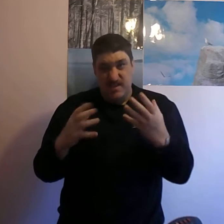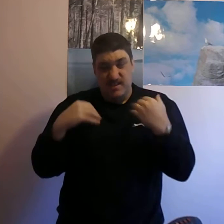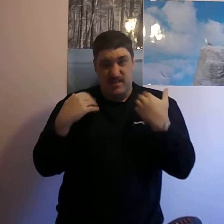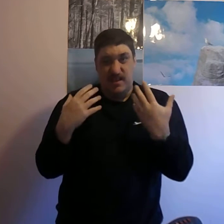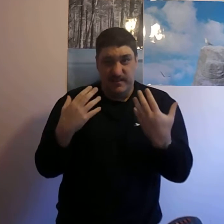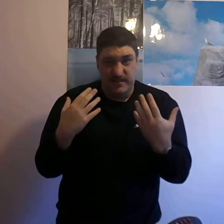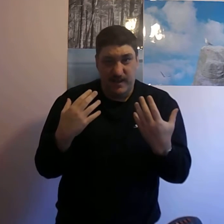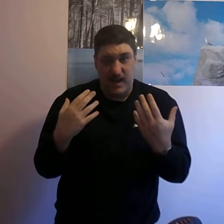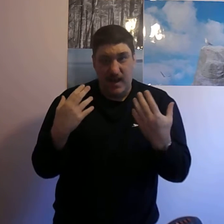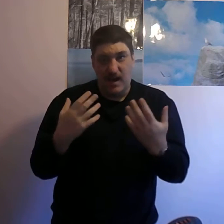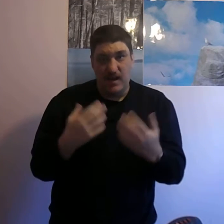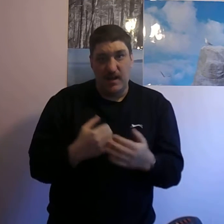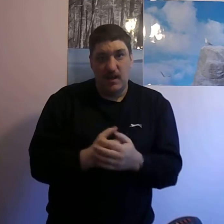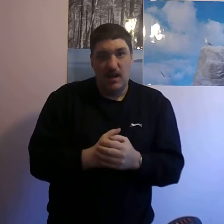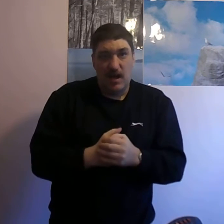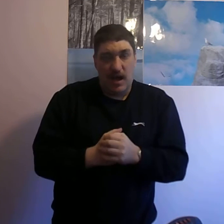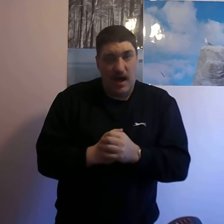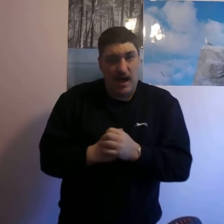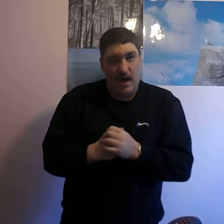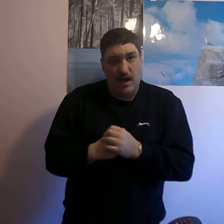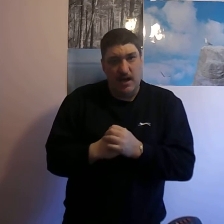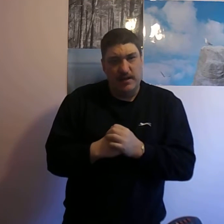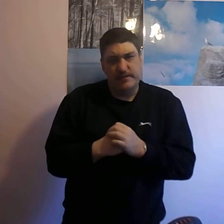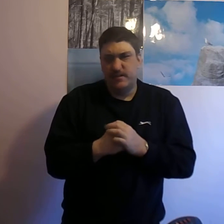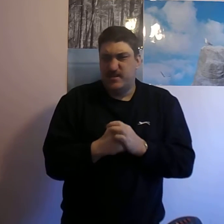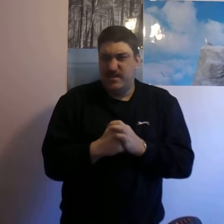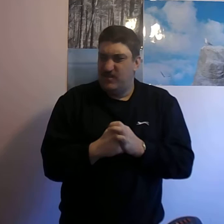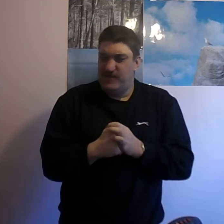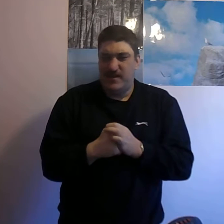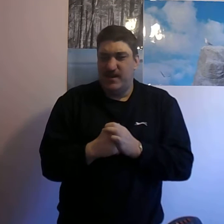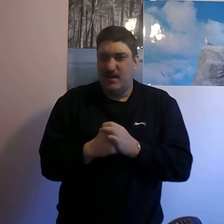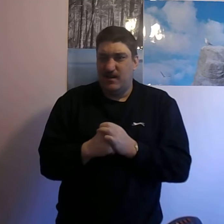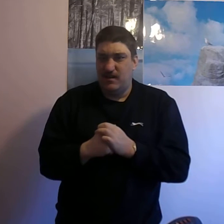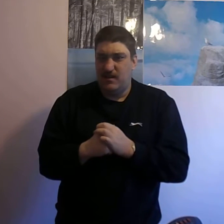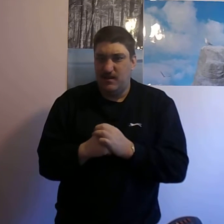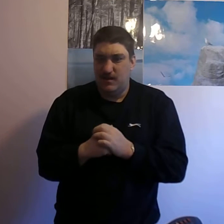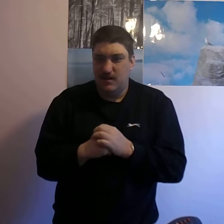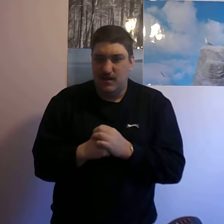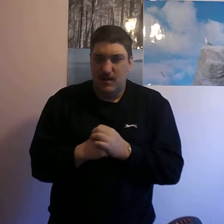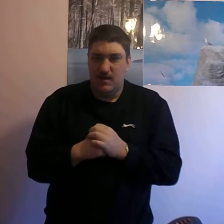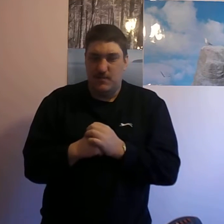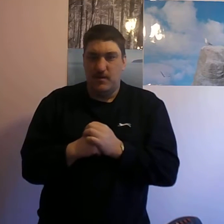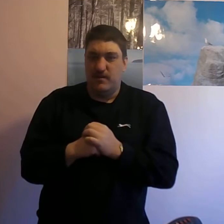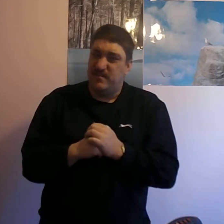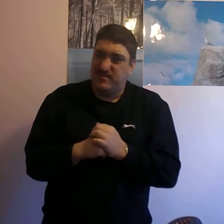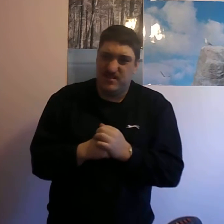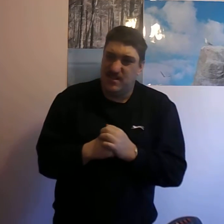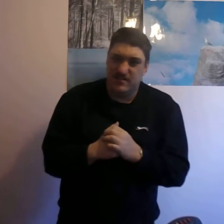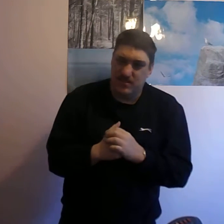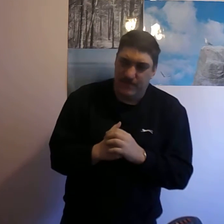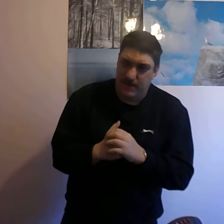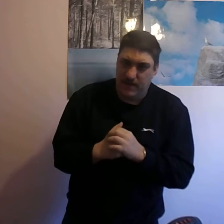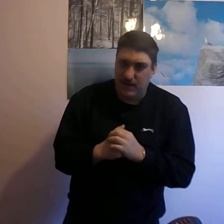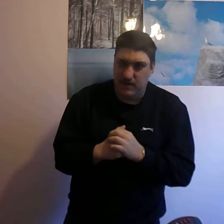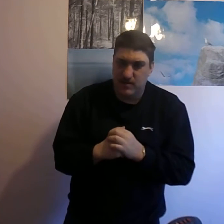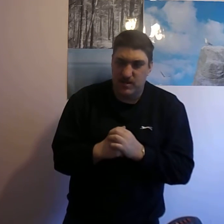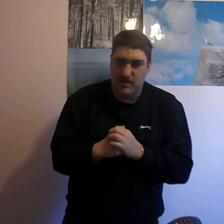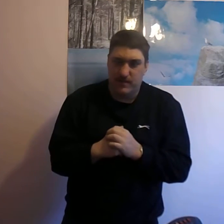she's a sentient AI, and she's not very nice. Let's be honest. She is not very nice. She's the